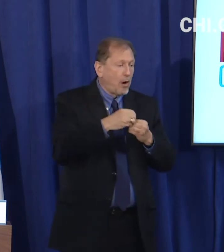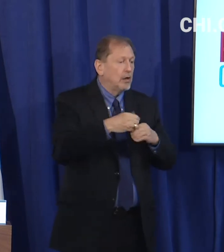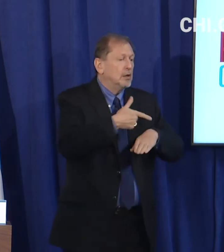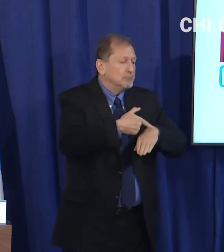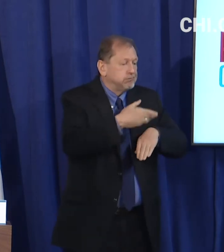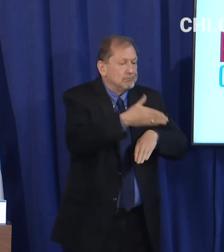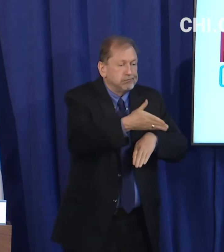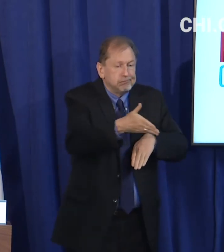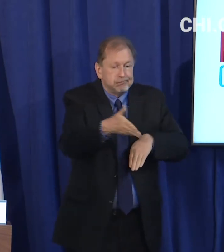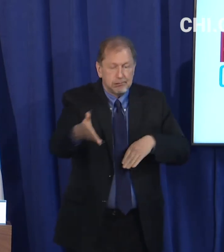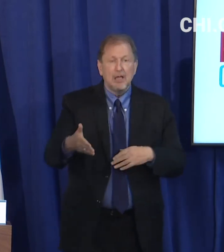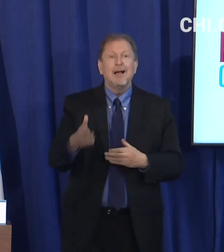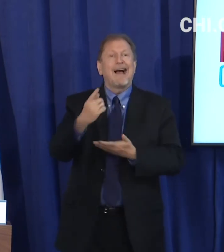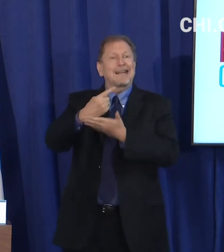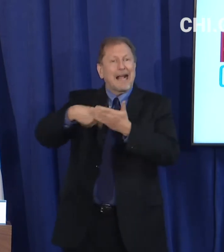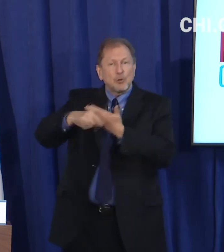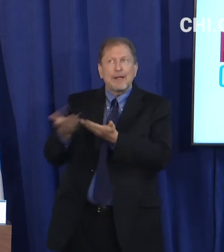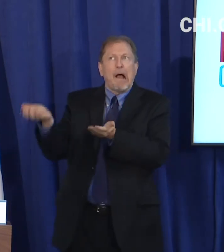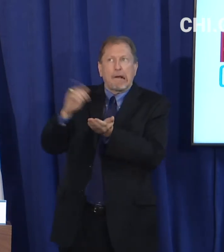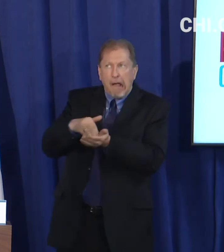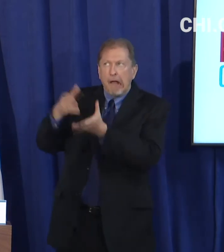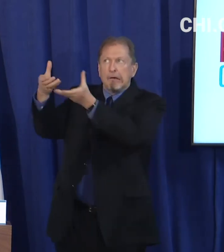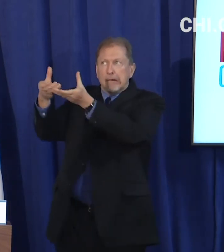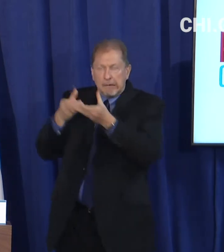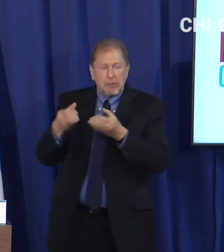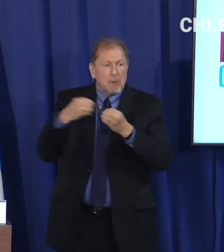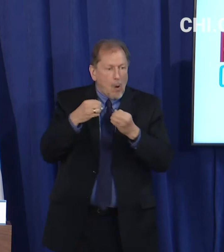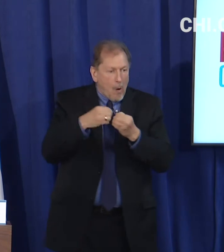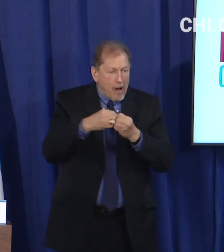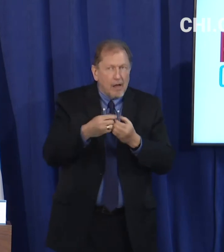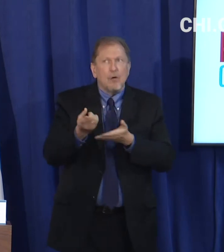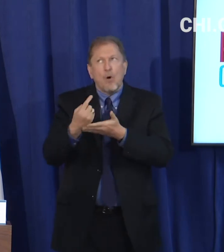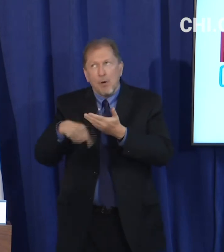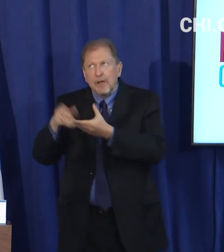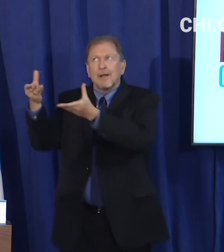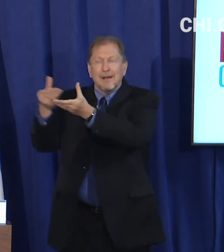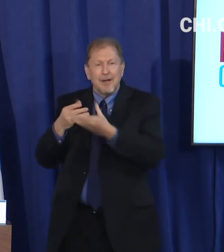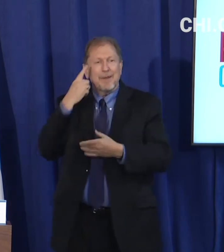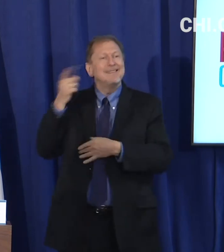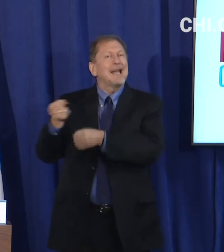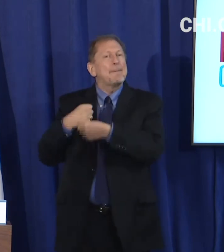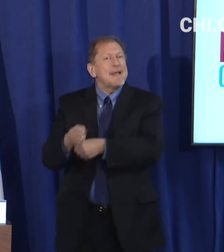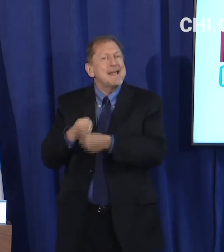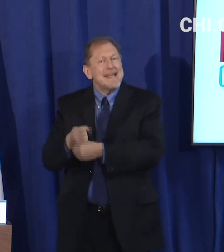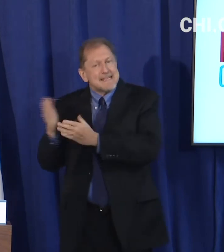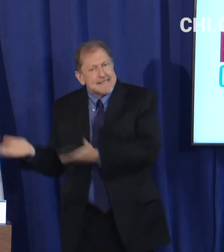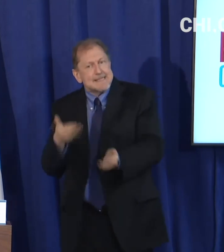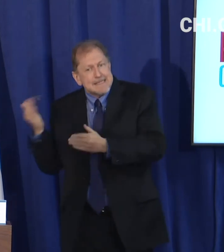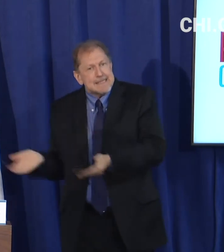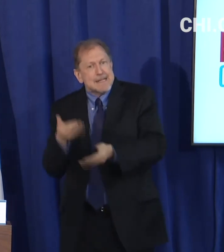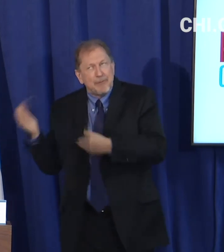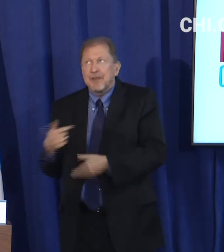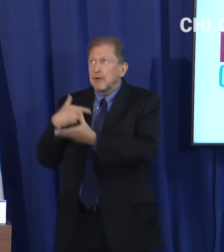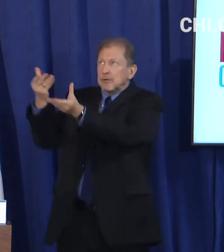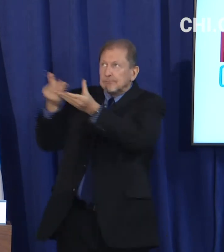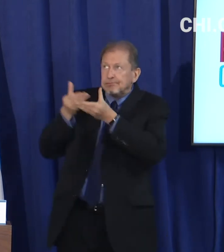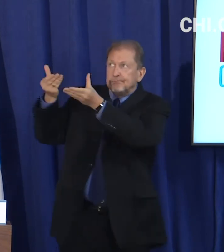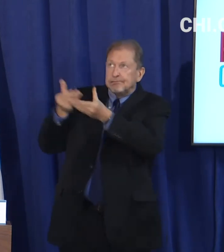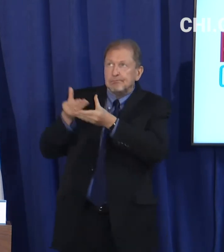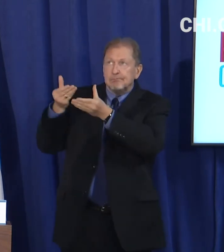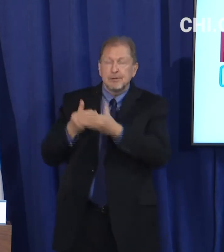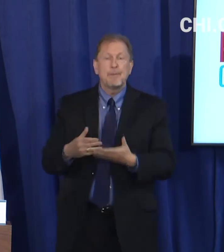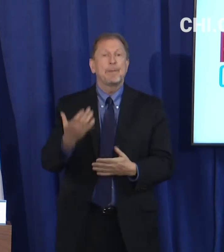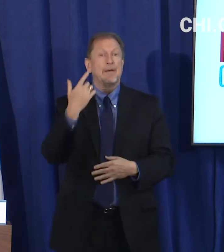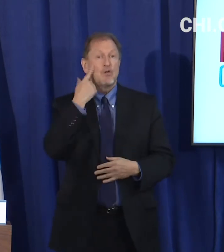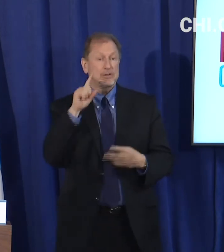So our expectation is that that first week may be 20 to 25,000. If, for example, that's the Pfizer vaccine, if